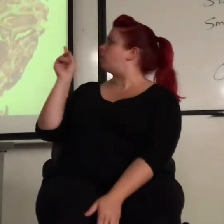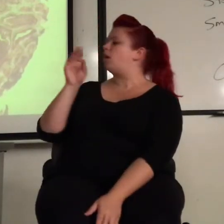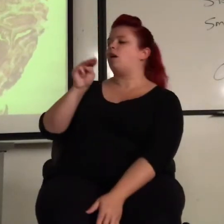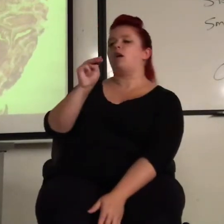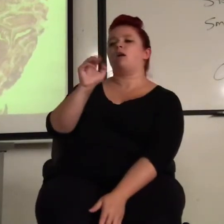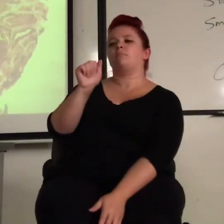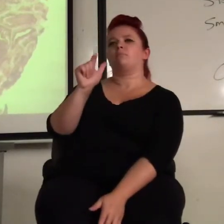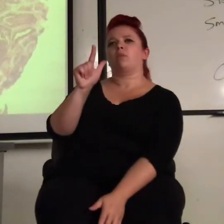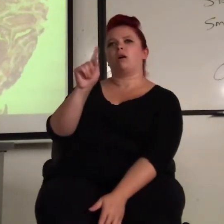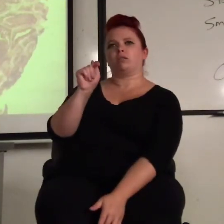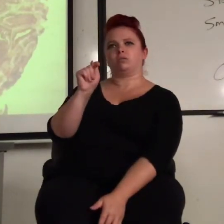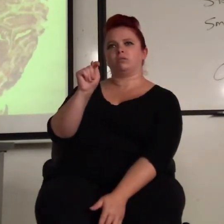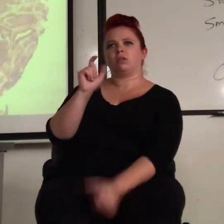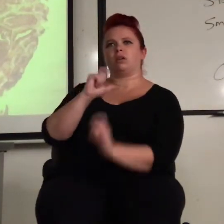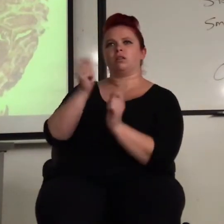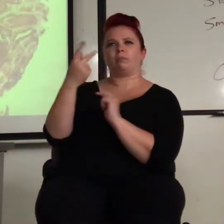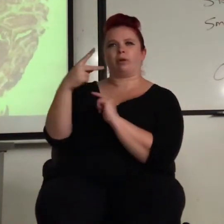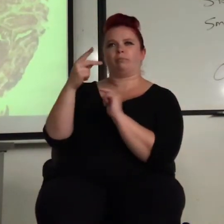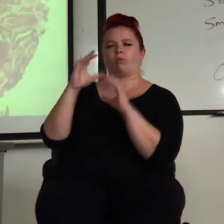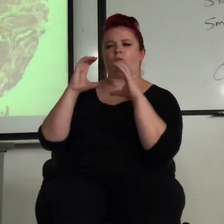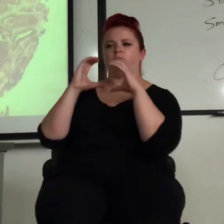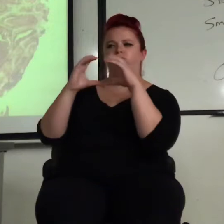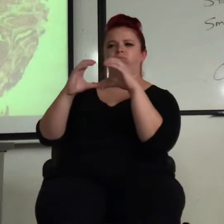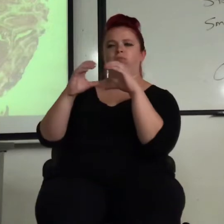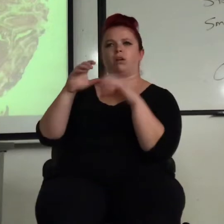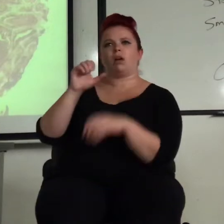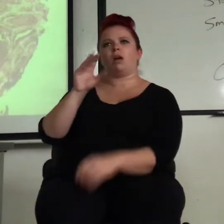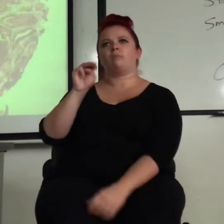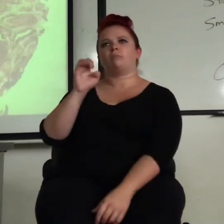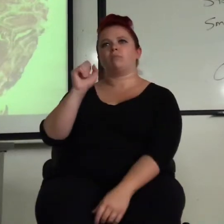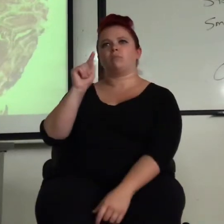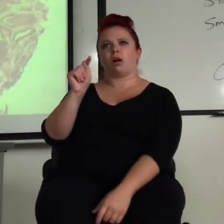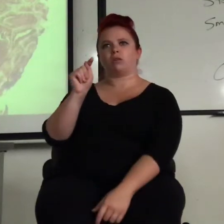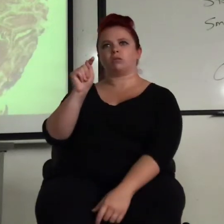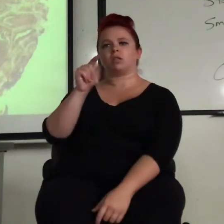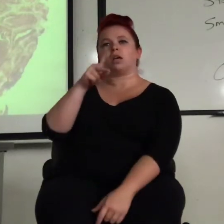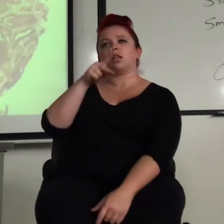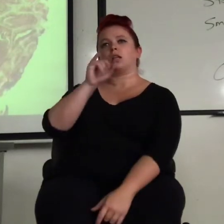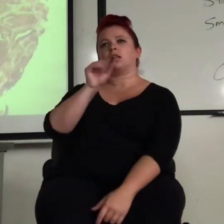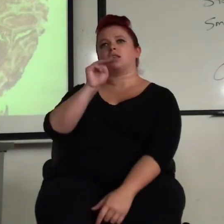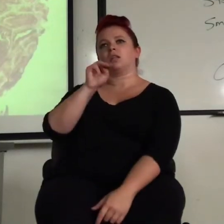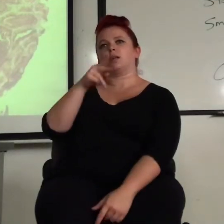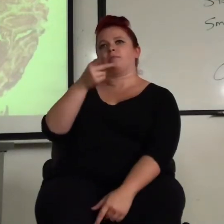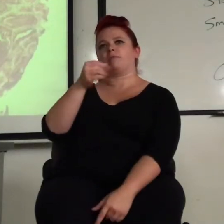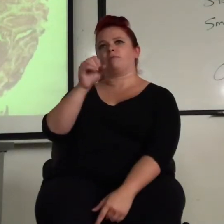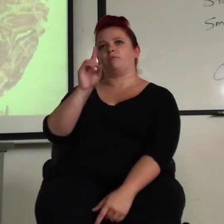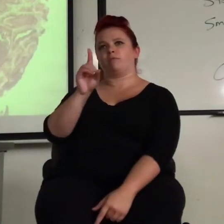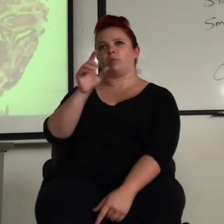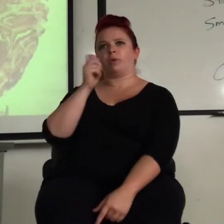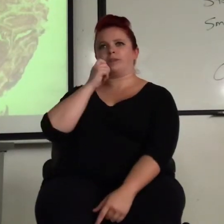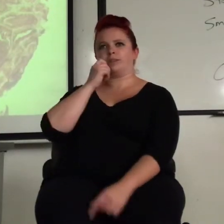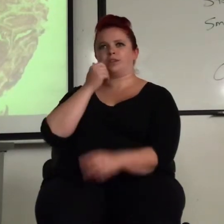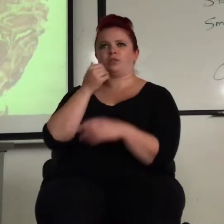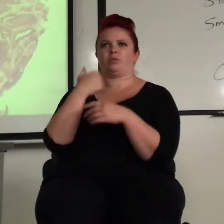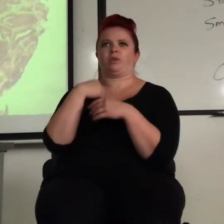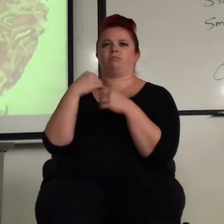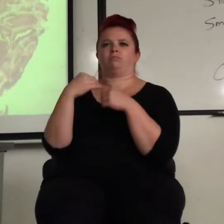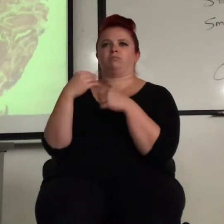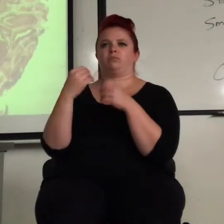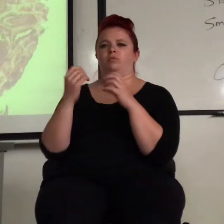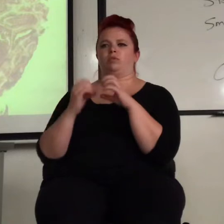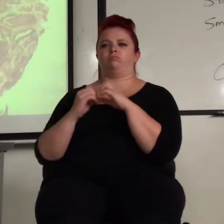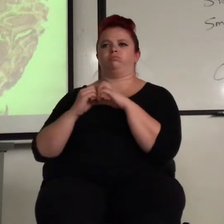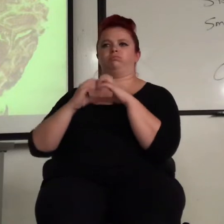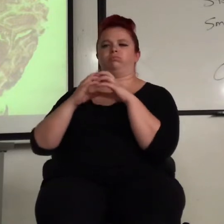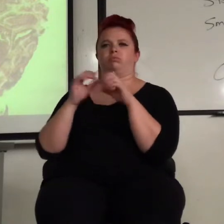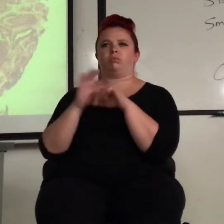malt. The big purple splotch, malt. Lymphoid tissue packed out with white blood cells. Let's go through the layers.